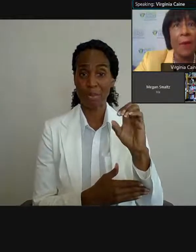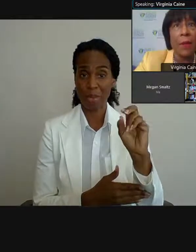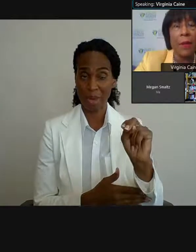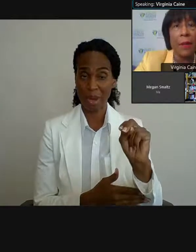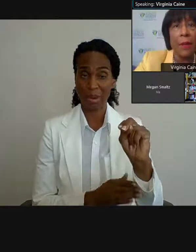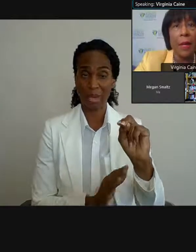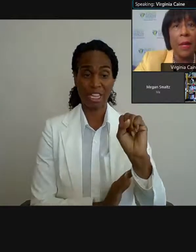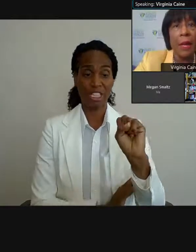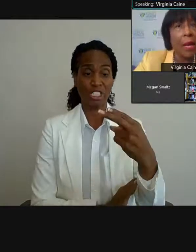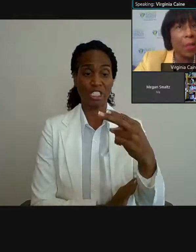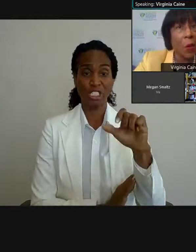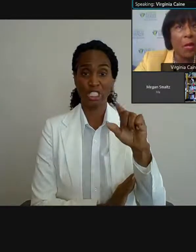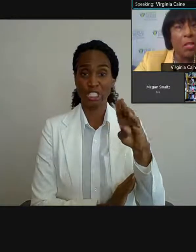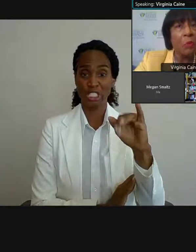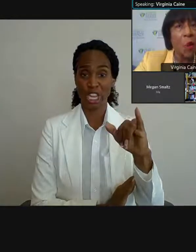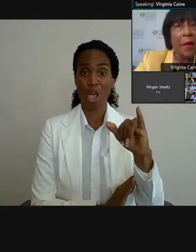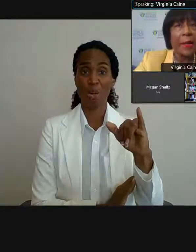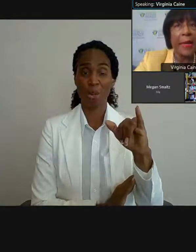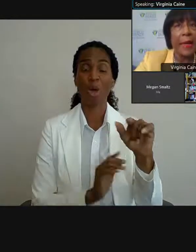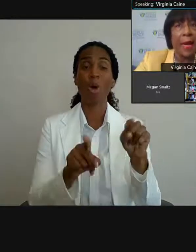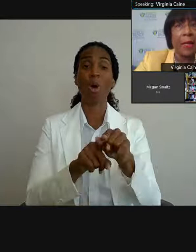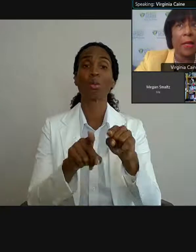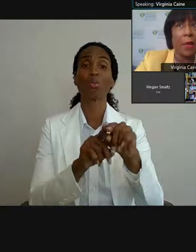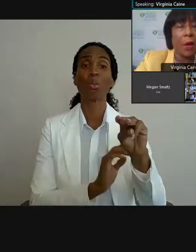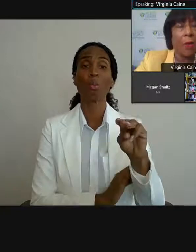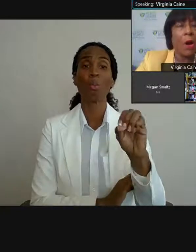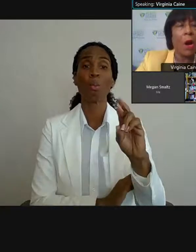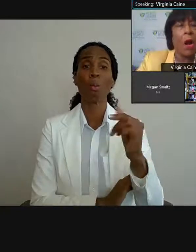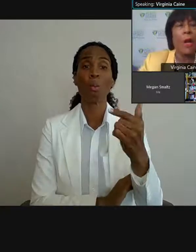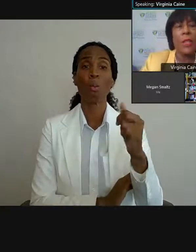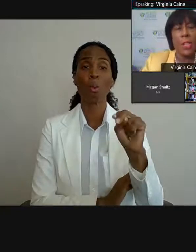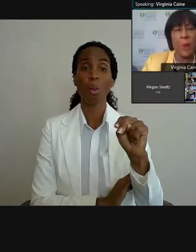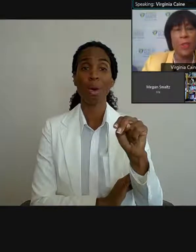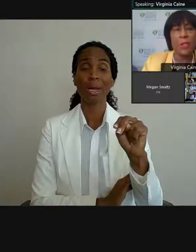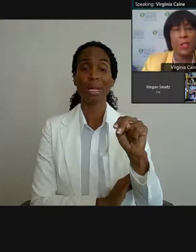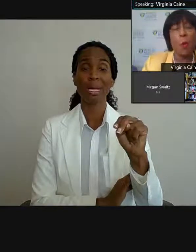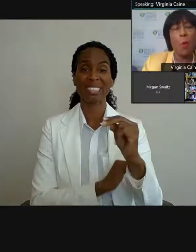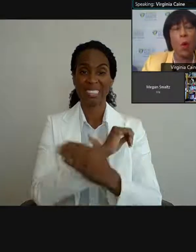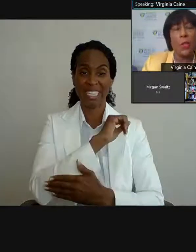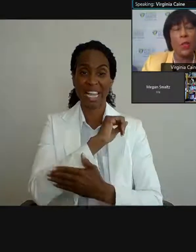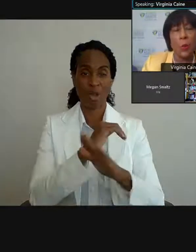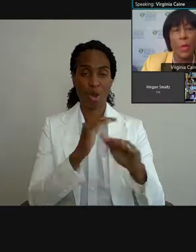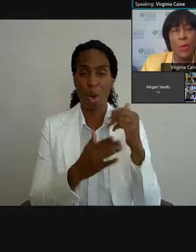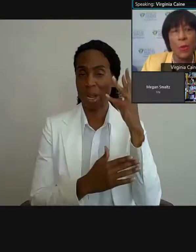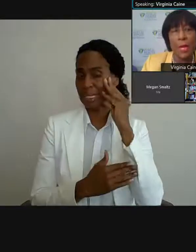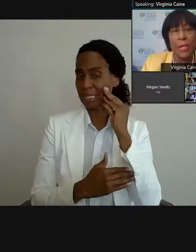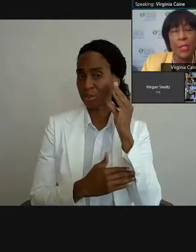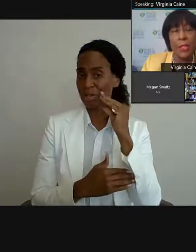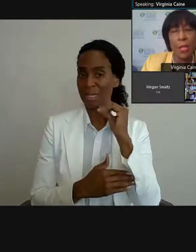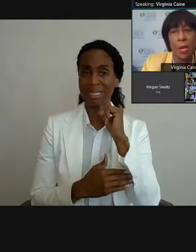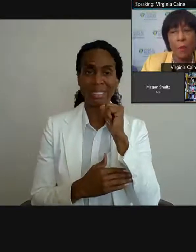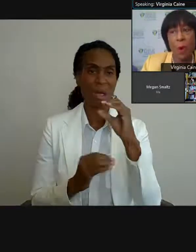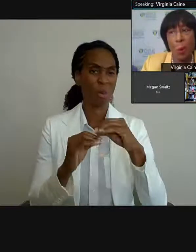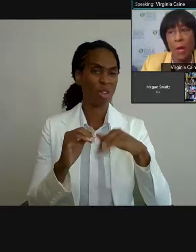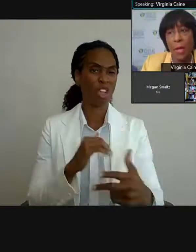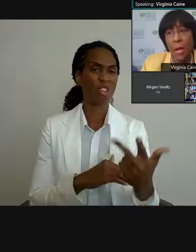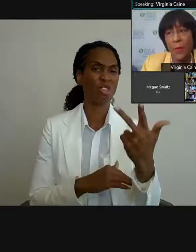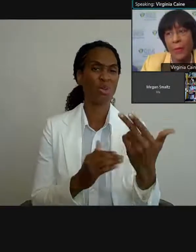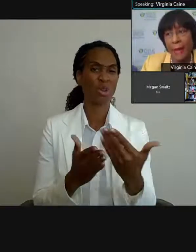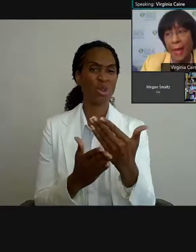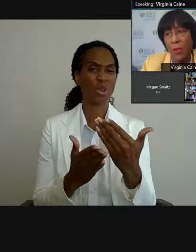Shelby County, as well as Morgan County, were all experiencing no more than 3 new cases